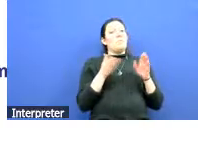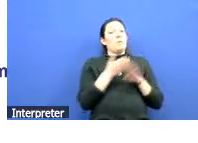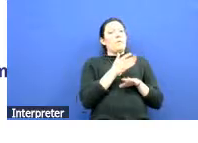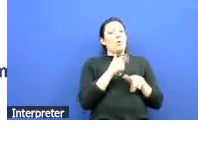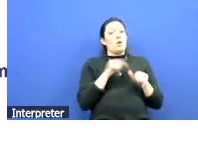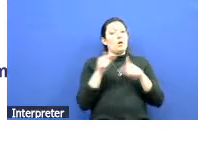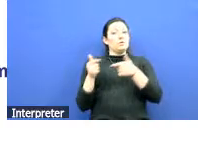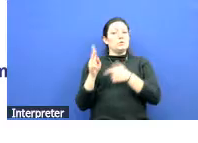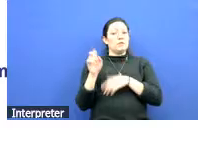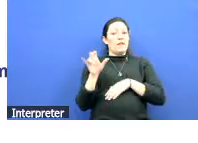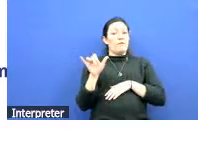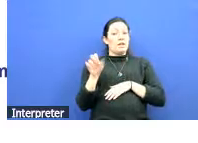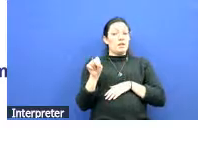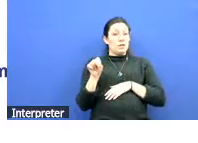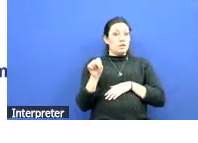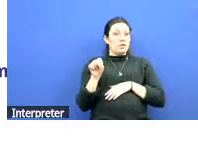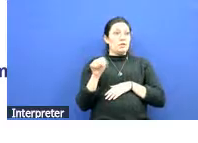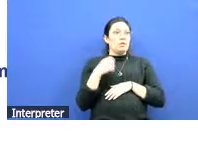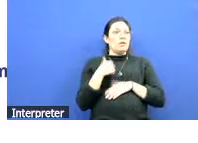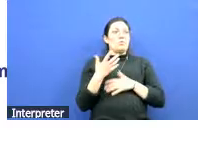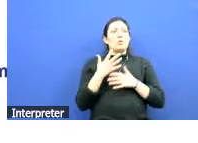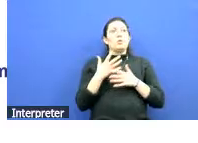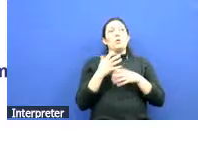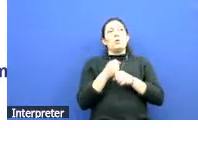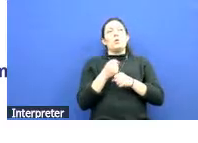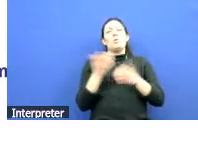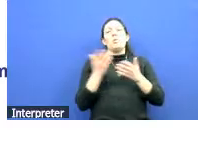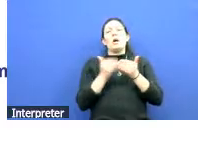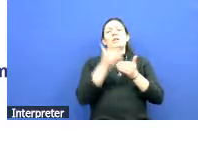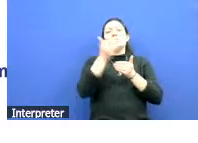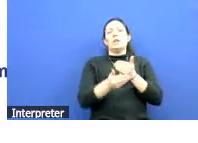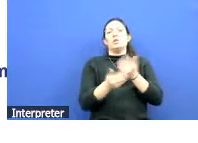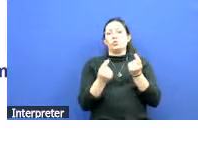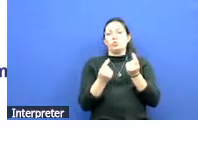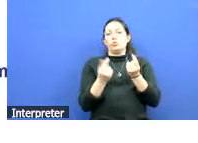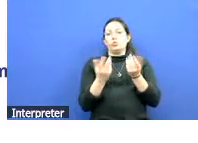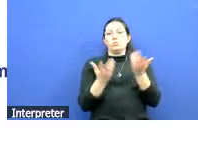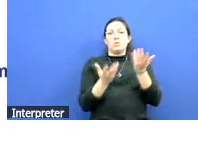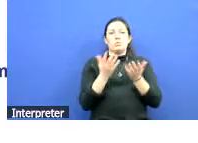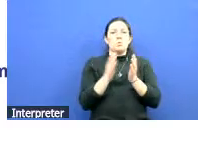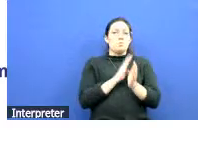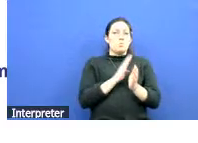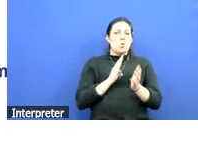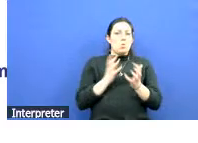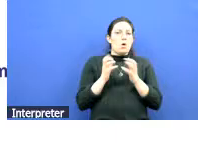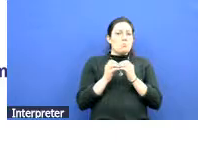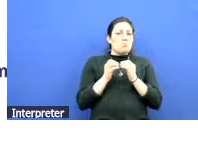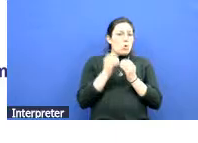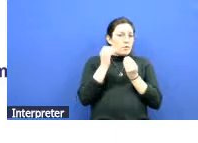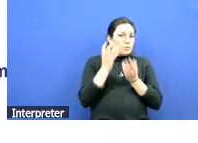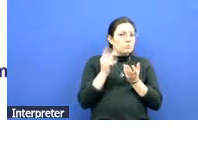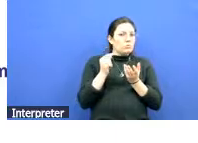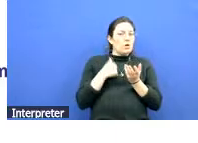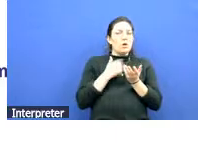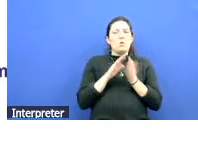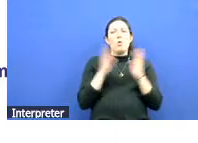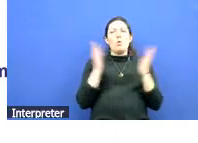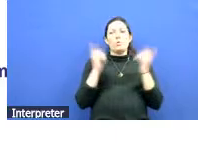we can touch on this at the end, what the next steps for us might be, what more information the board may need, but we'll get into the Q&A and see what else is there.